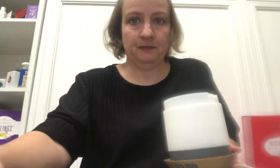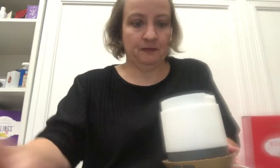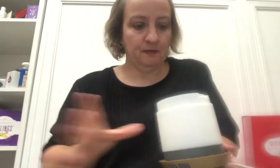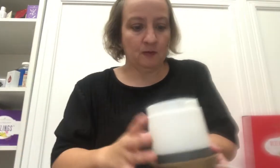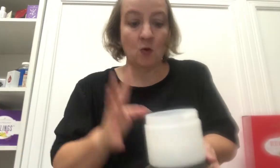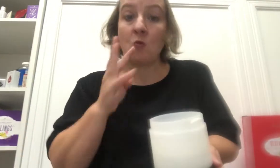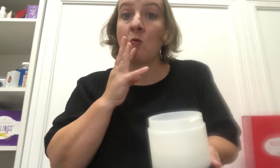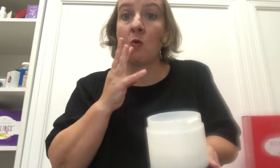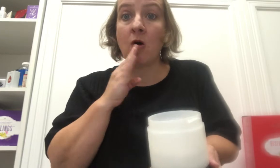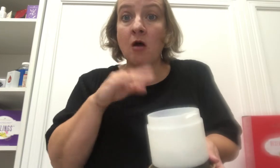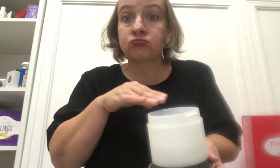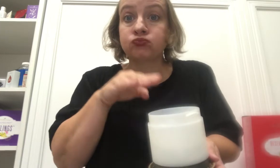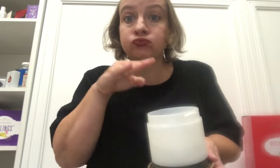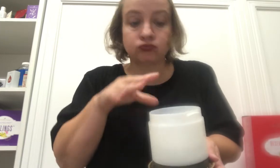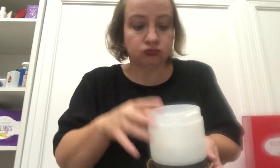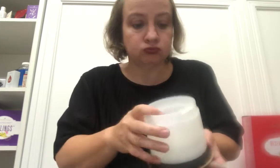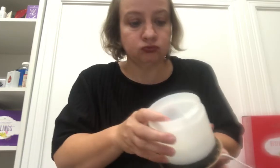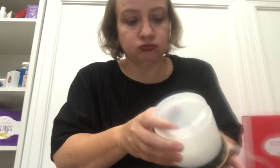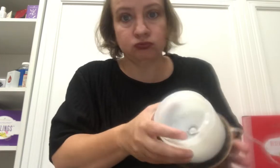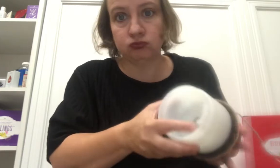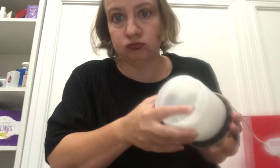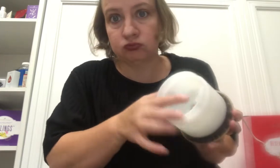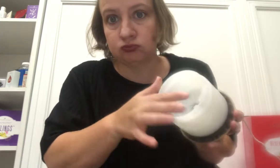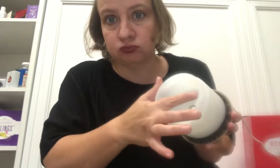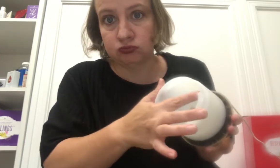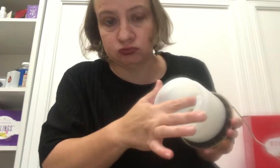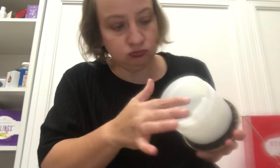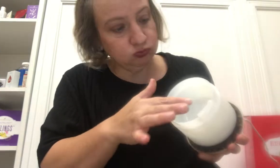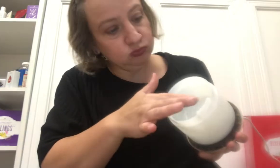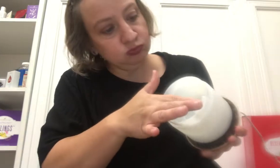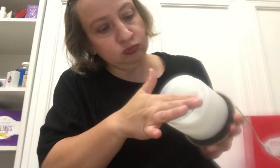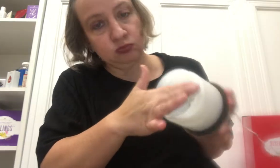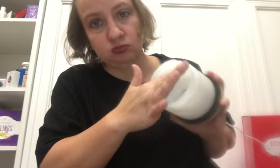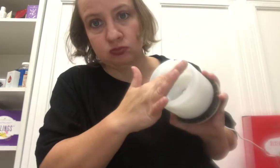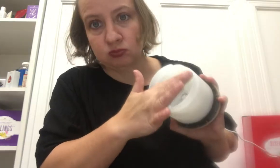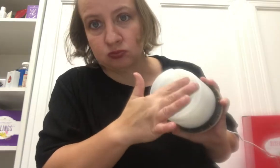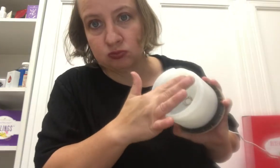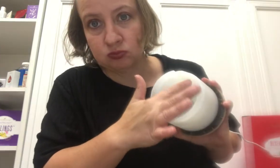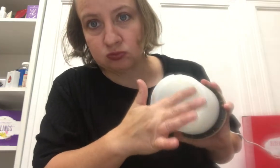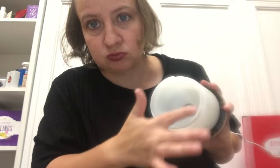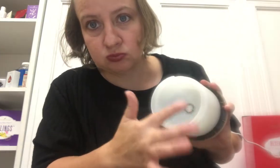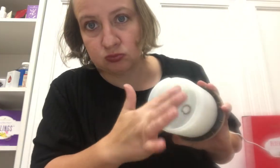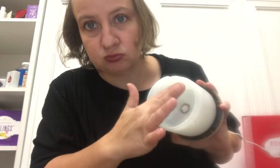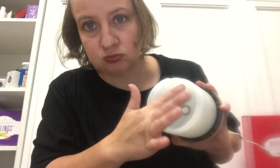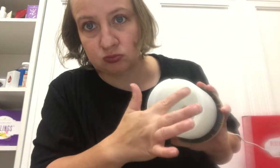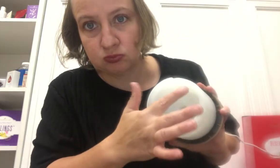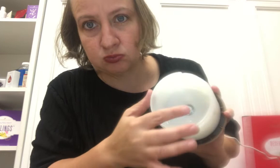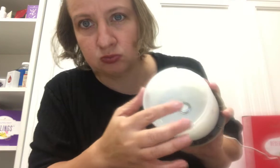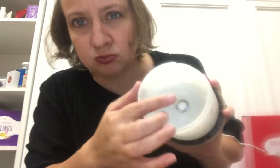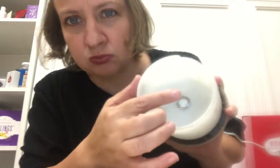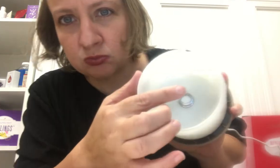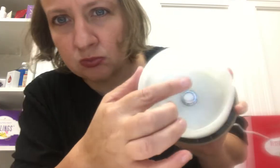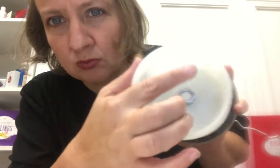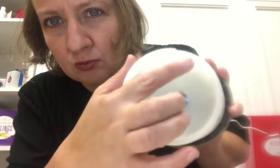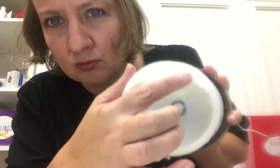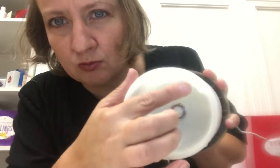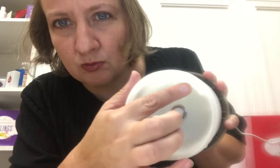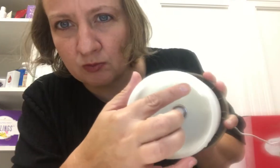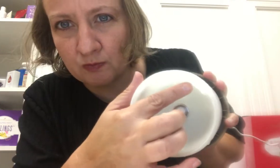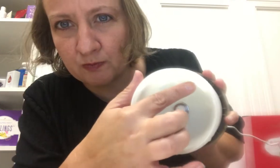So then you take off the inside cover and you'll fill it with water up to this ridge here. I'm not sure if you can